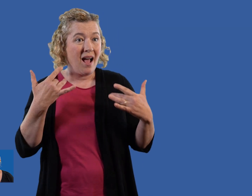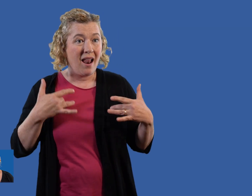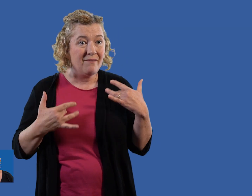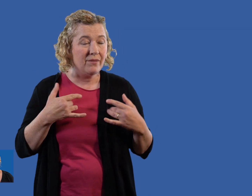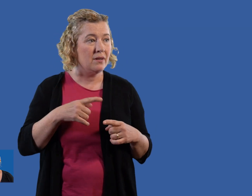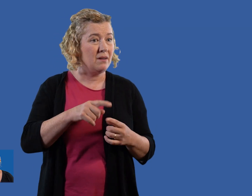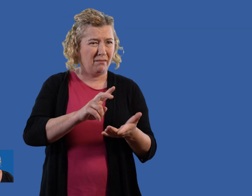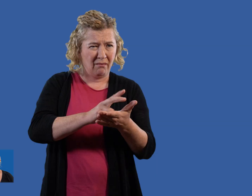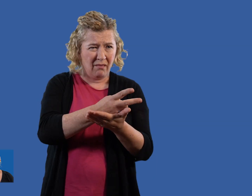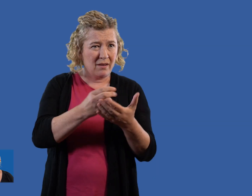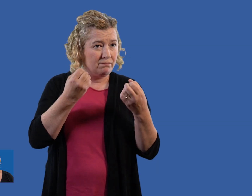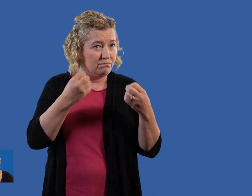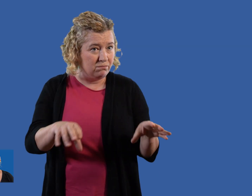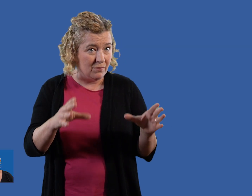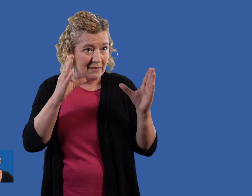activities, have poor sleep,